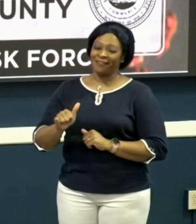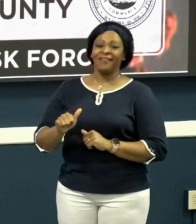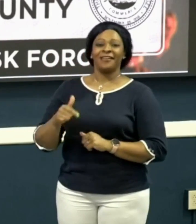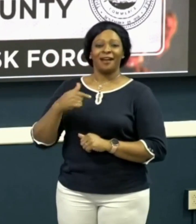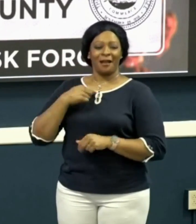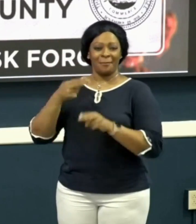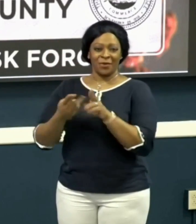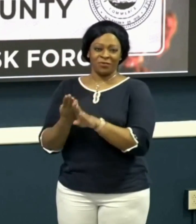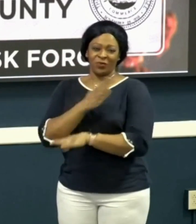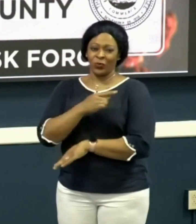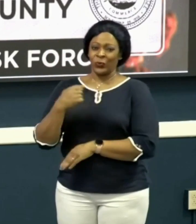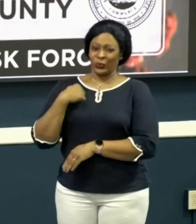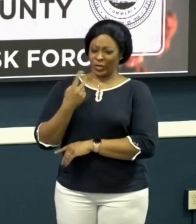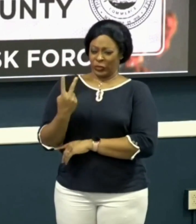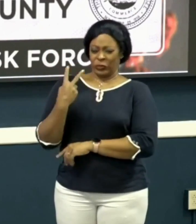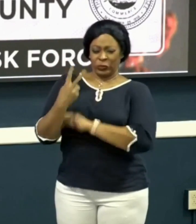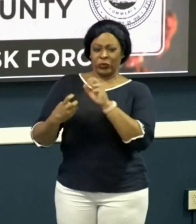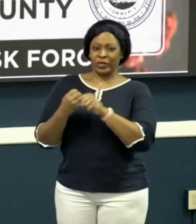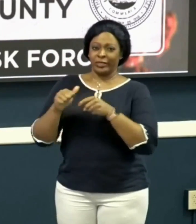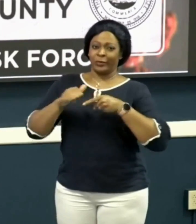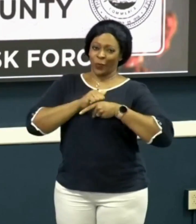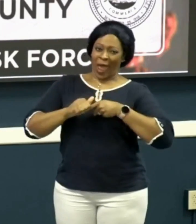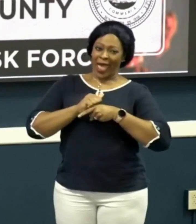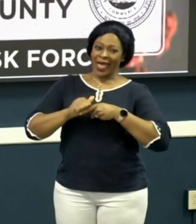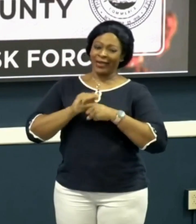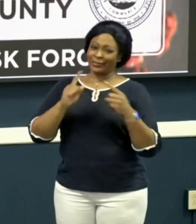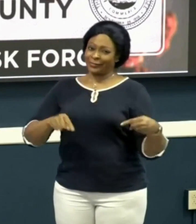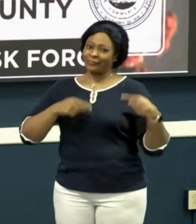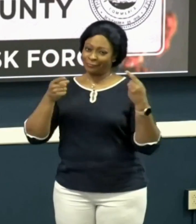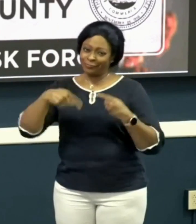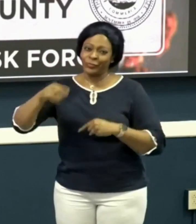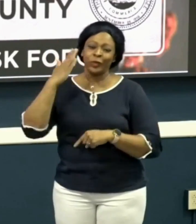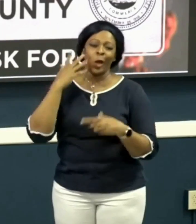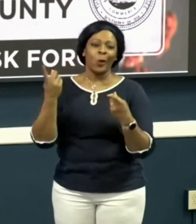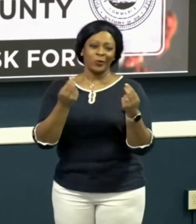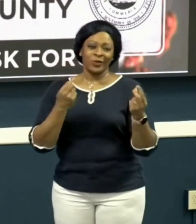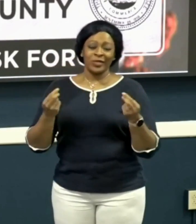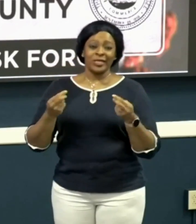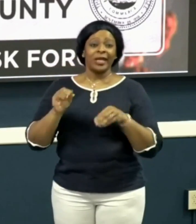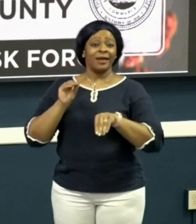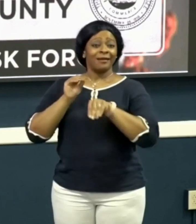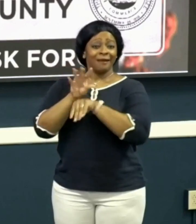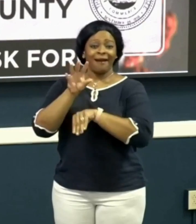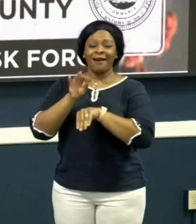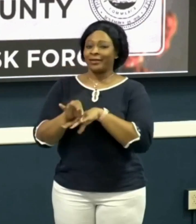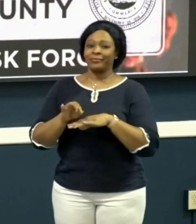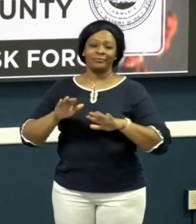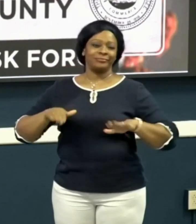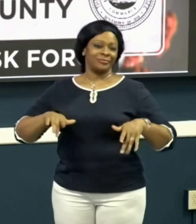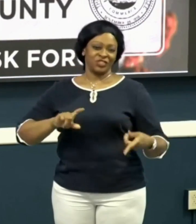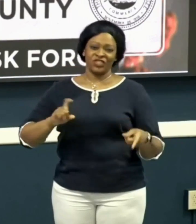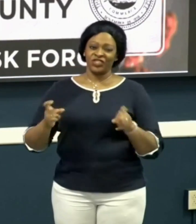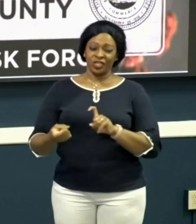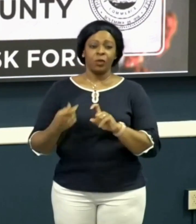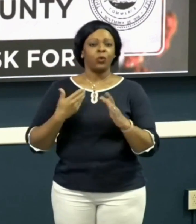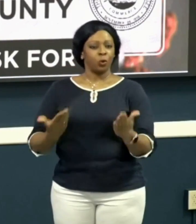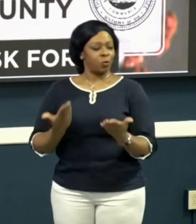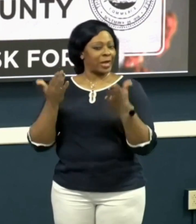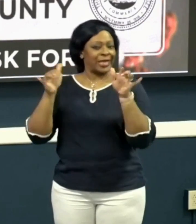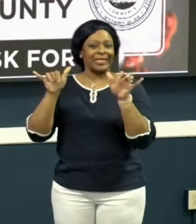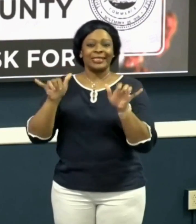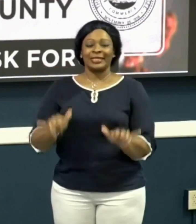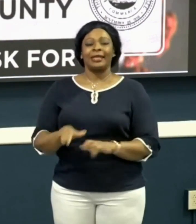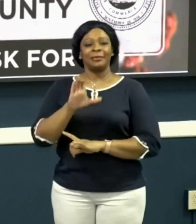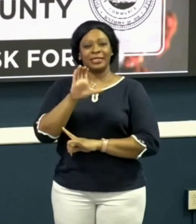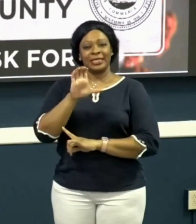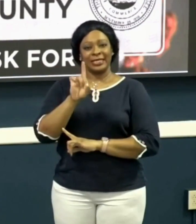I was saying before, we've had 2 years of practice with this. So the guidance hasn't changed. We still are recommending the same thing that